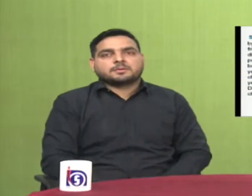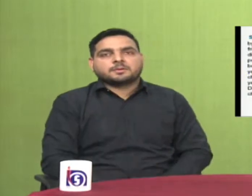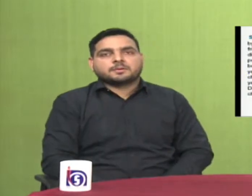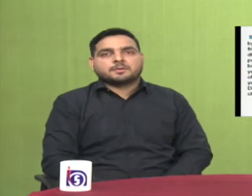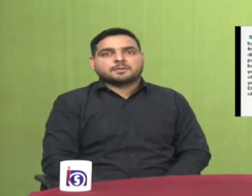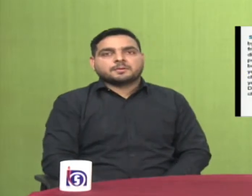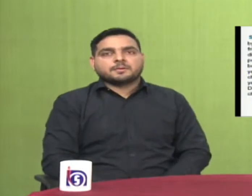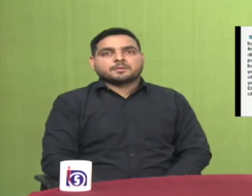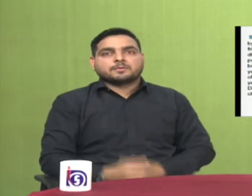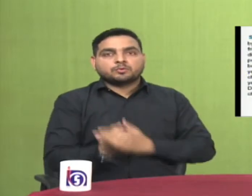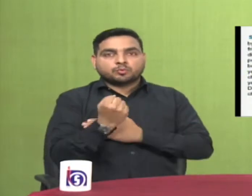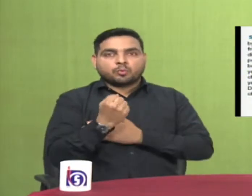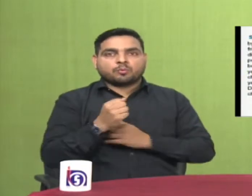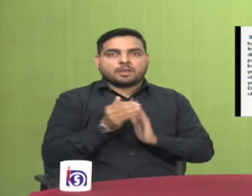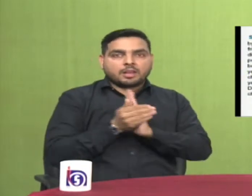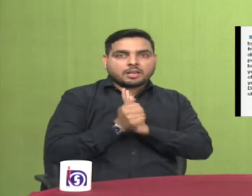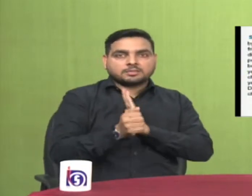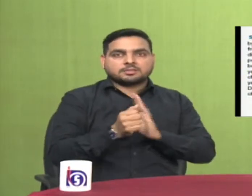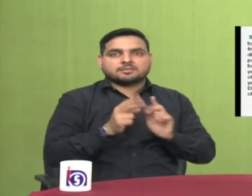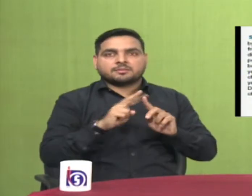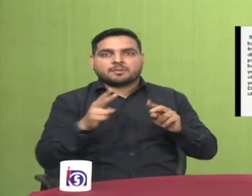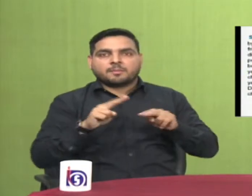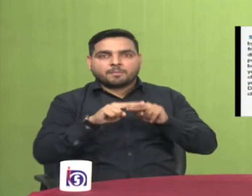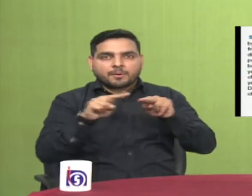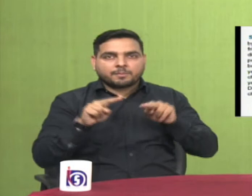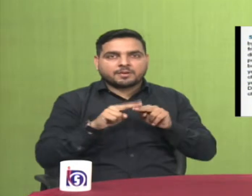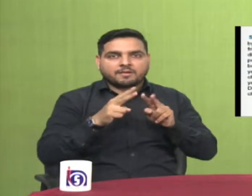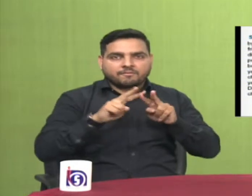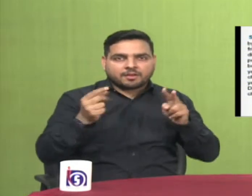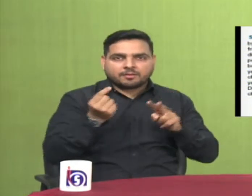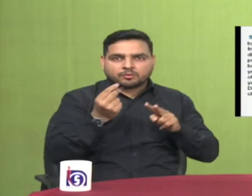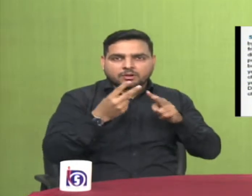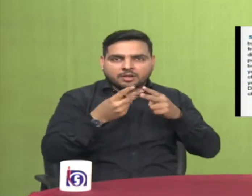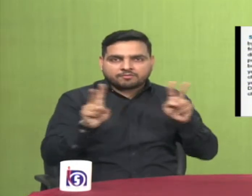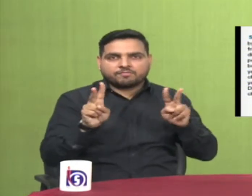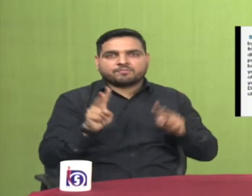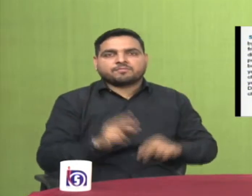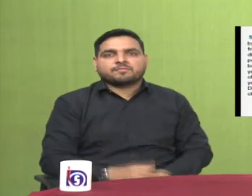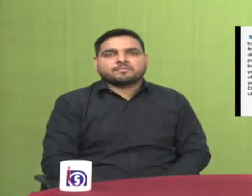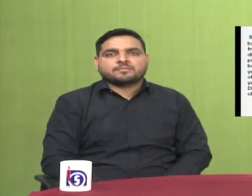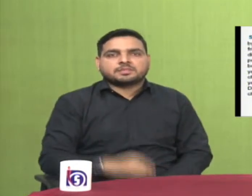discriminate between a stranger and familiar person,